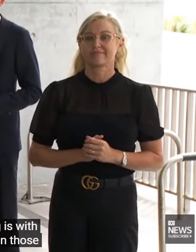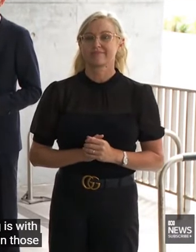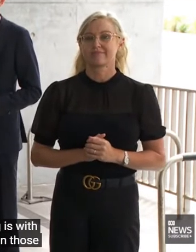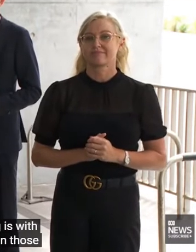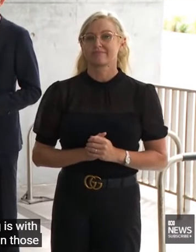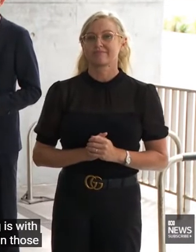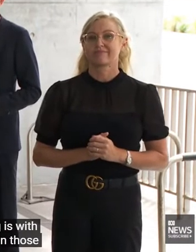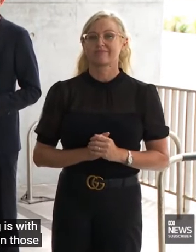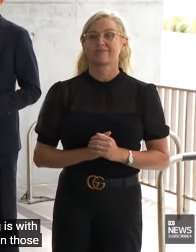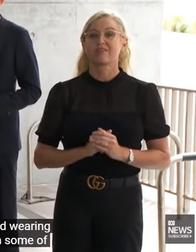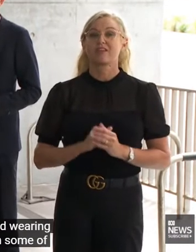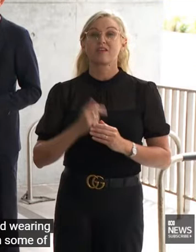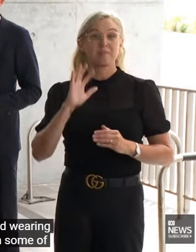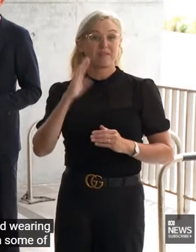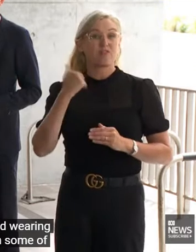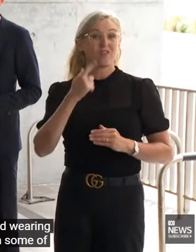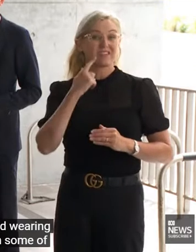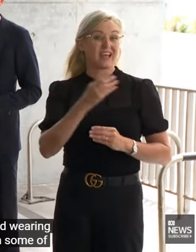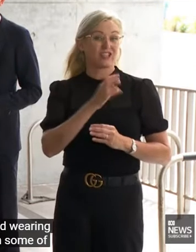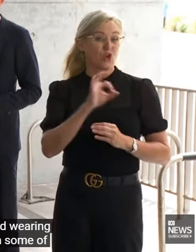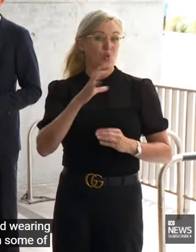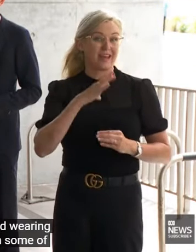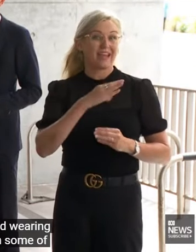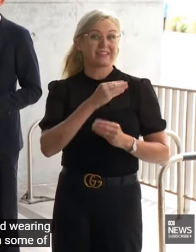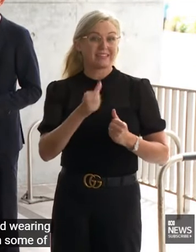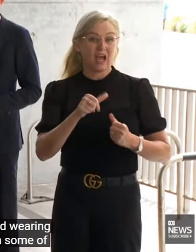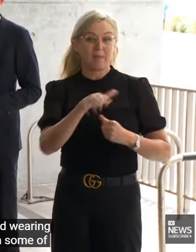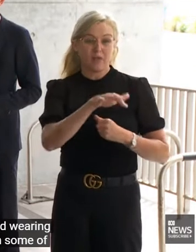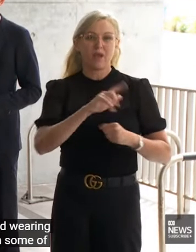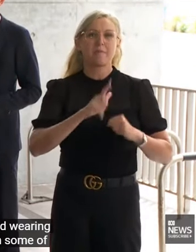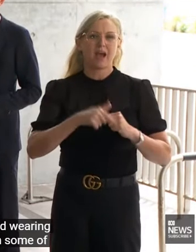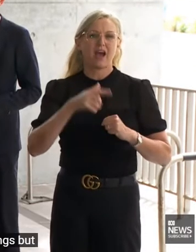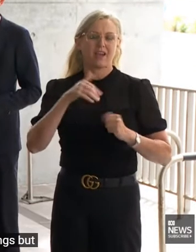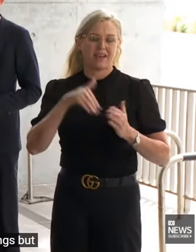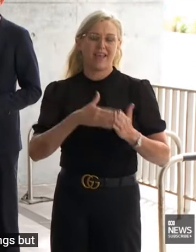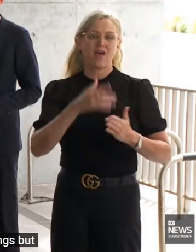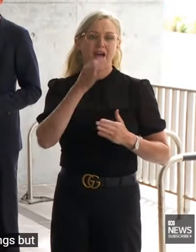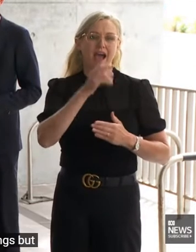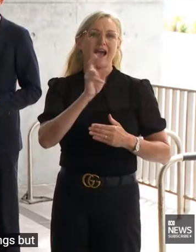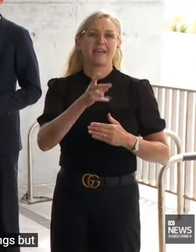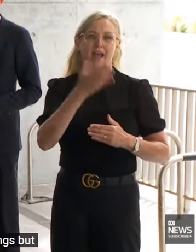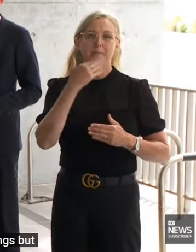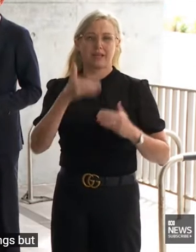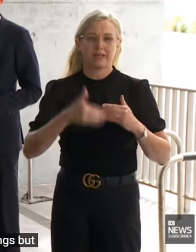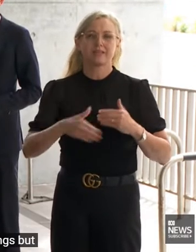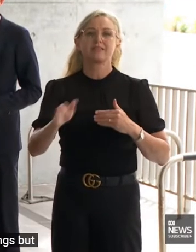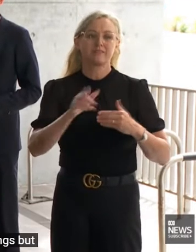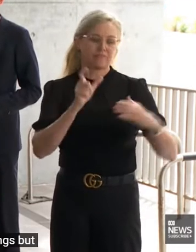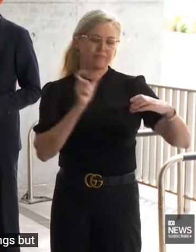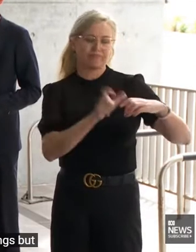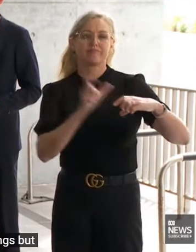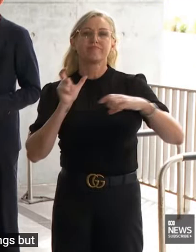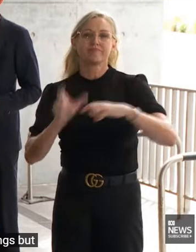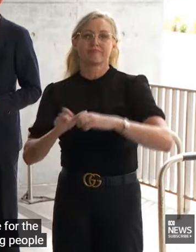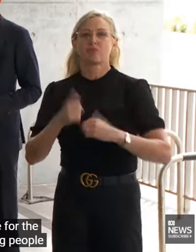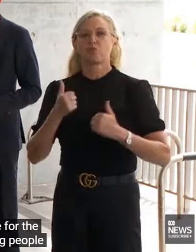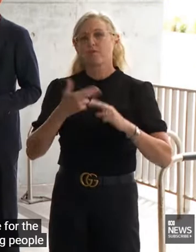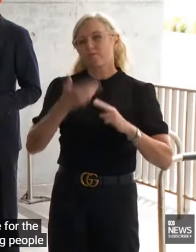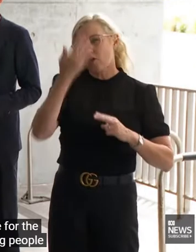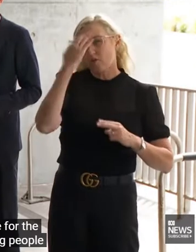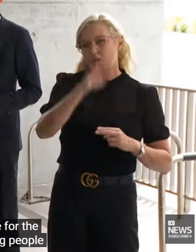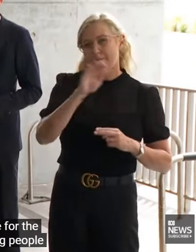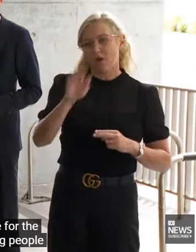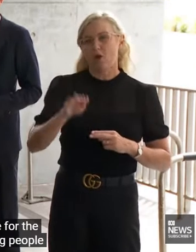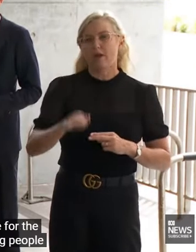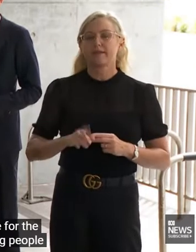we're reintroducing them in some of the lower risk settings. But really they are there for the purpose of reminding people. They're a prompt. They